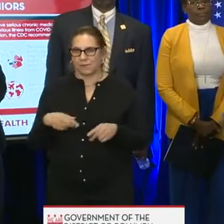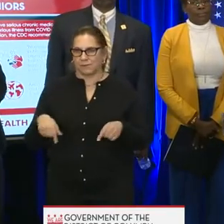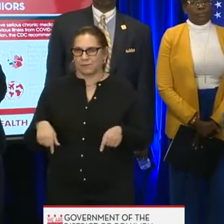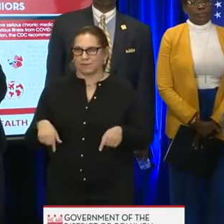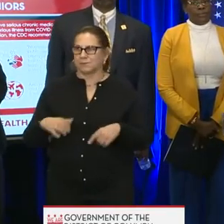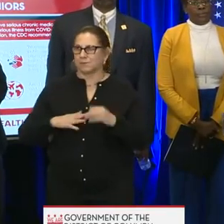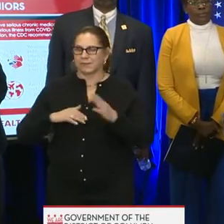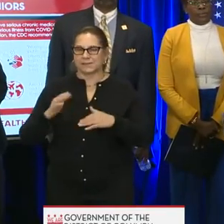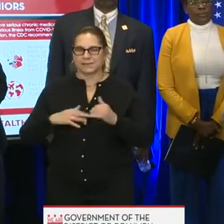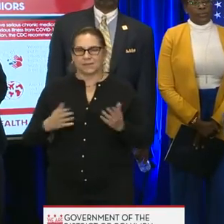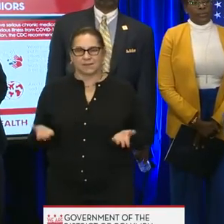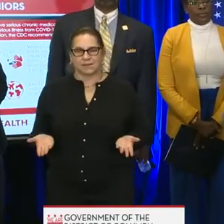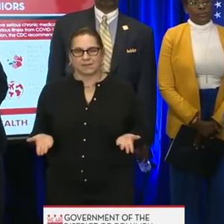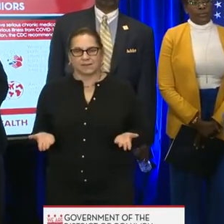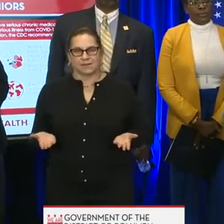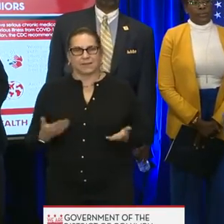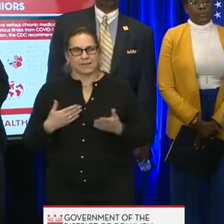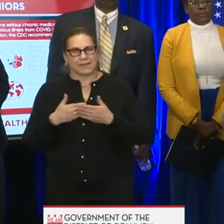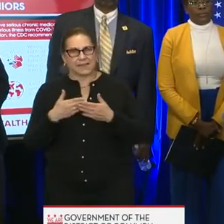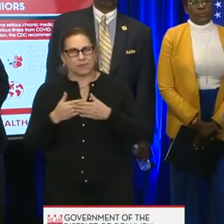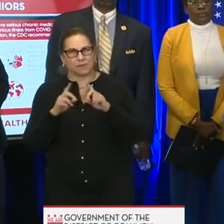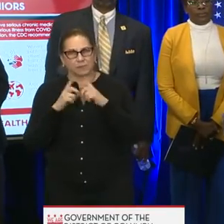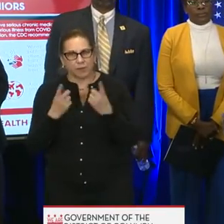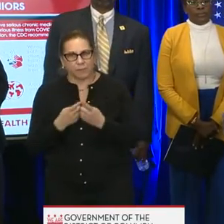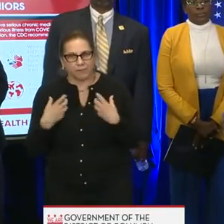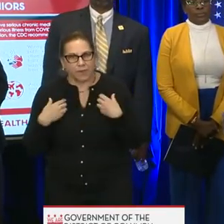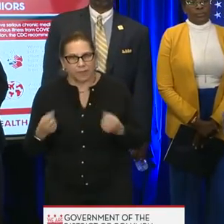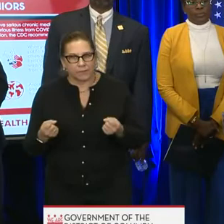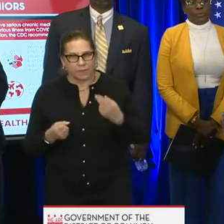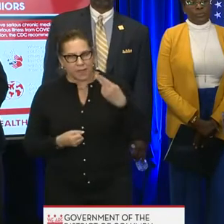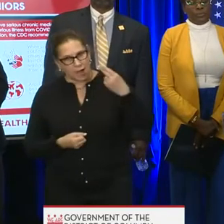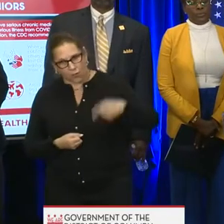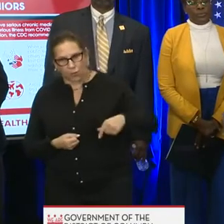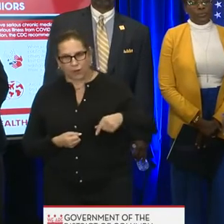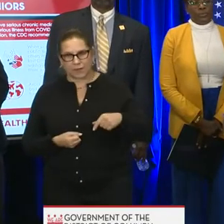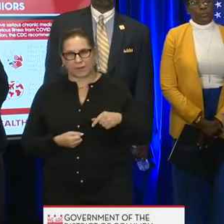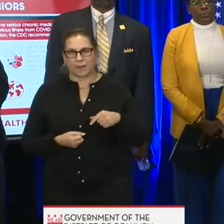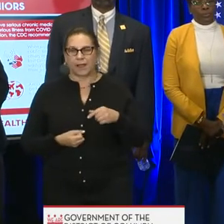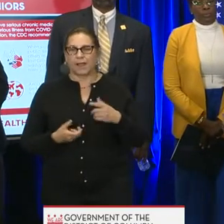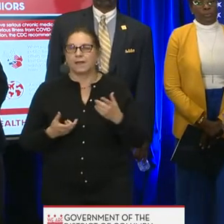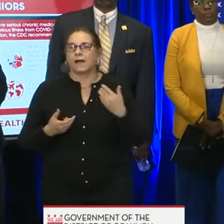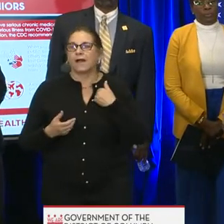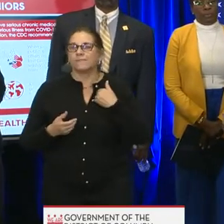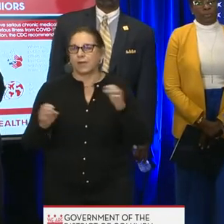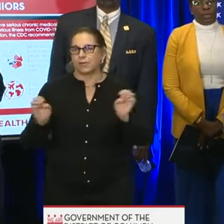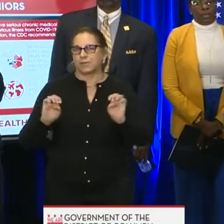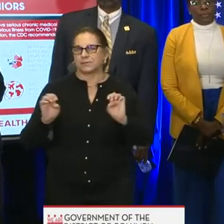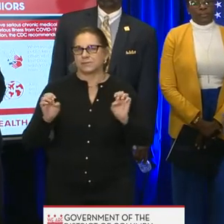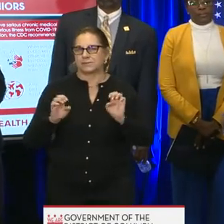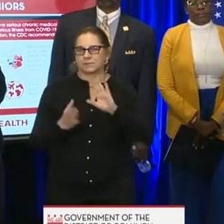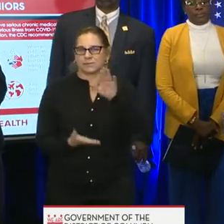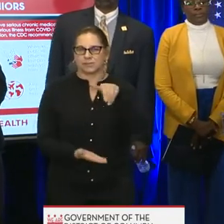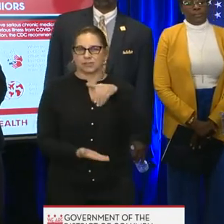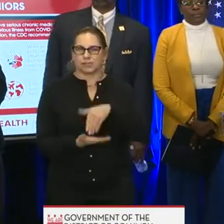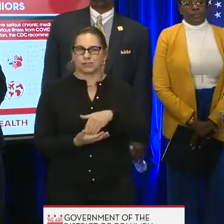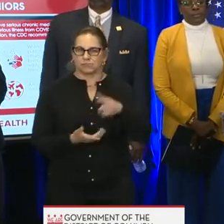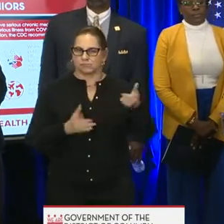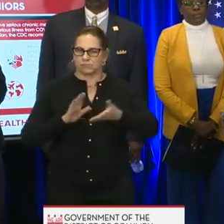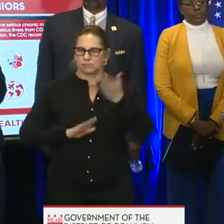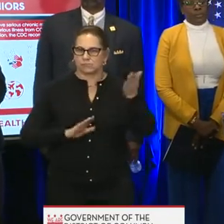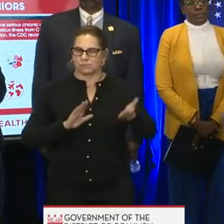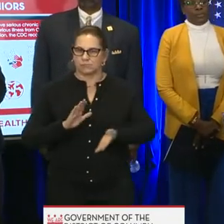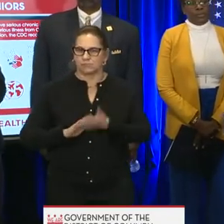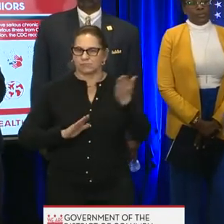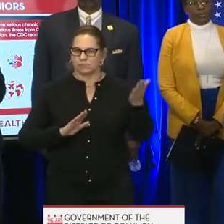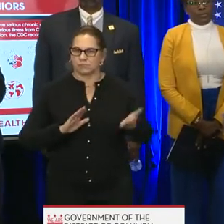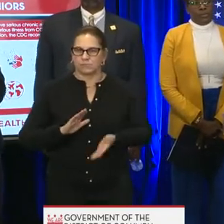Health's headquarters and their emergency operations center that has been stood up by HCMA. If this